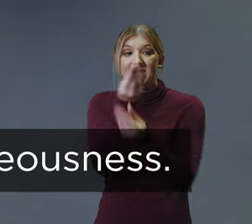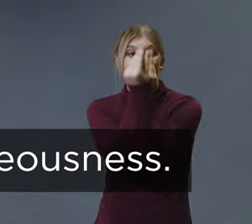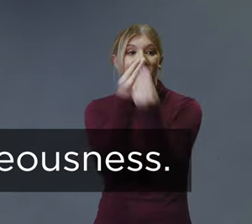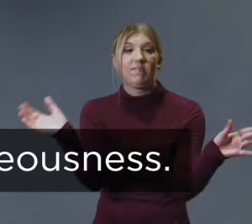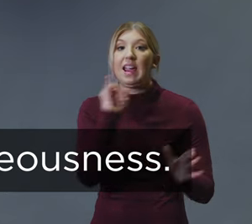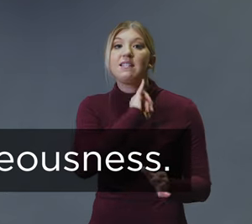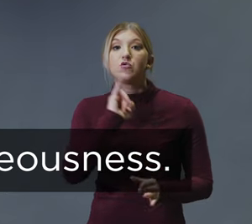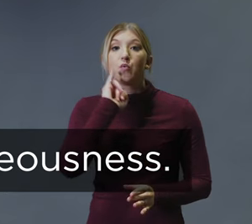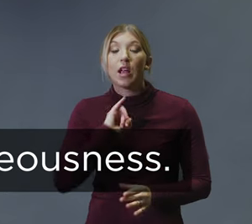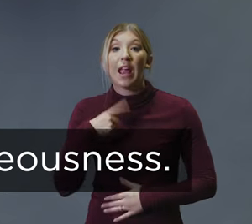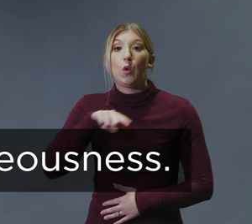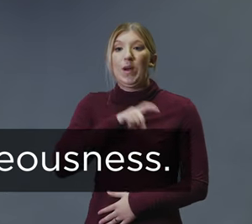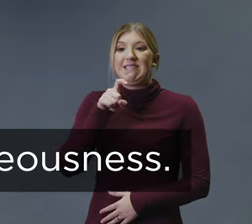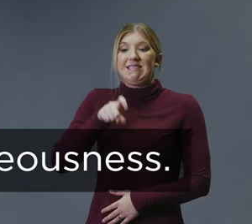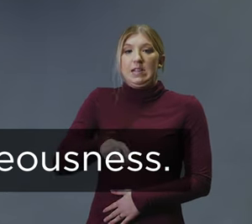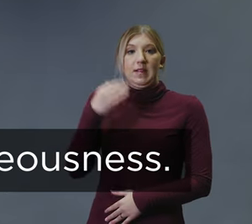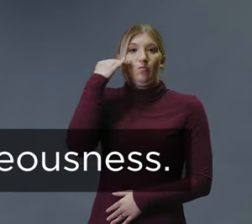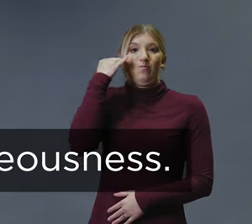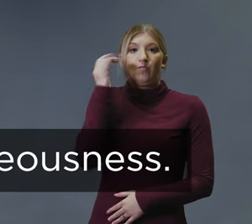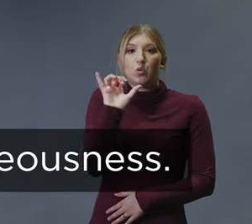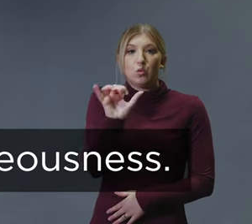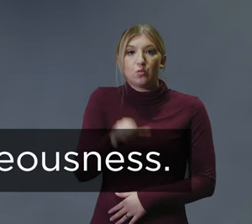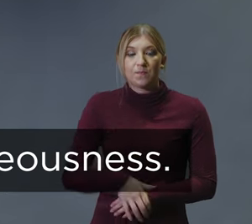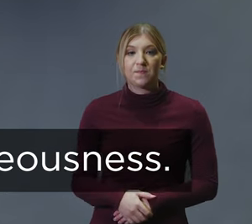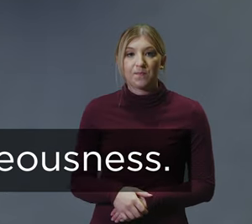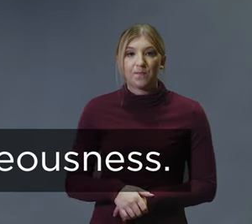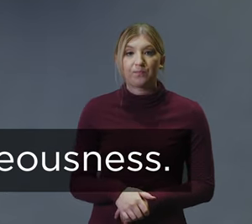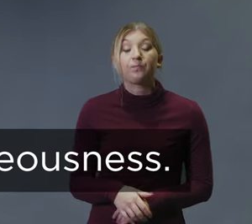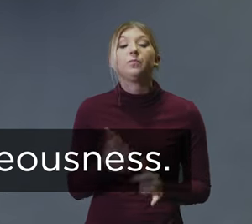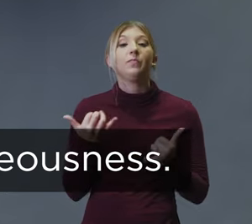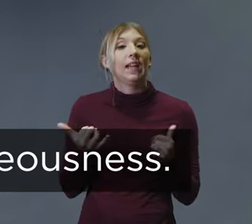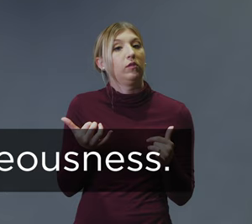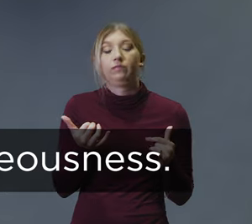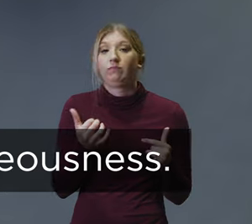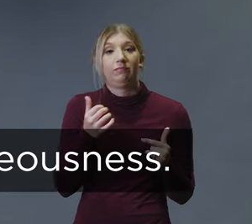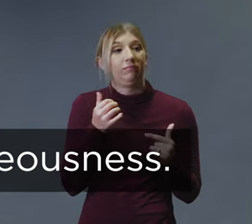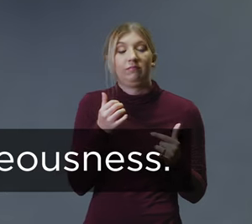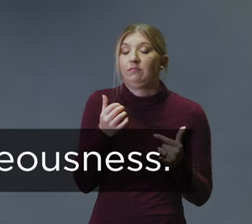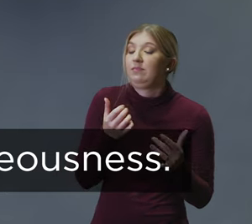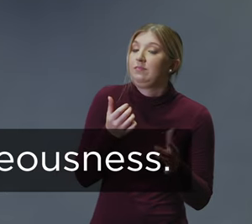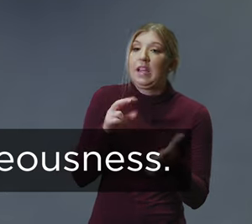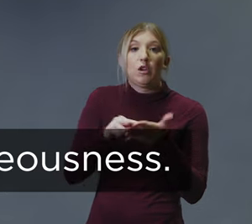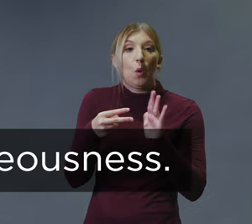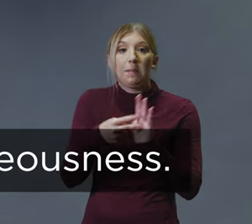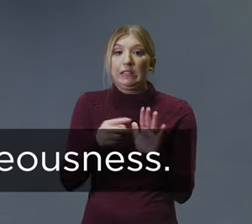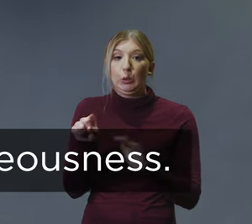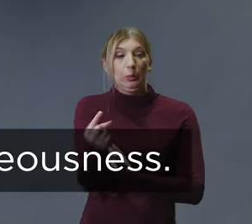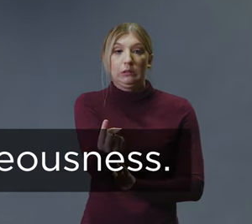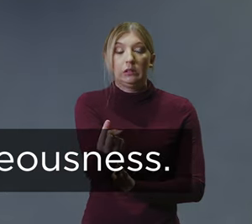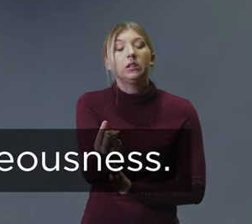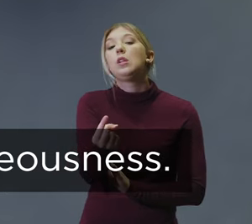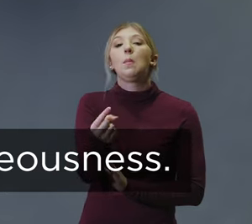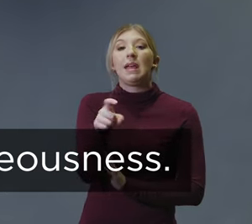and this is what we must be mindful of as well. Now, I don't mean to insult your intelligence, but I feel like it's